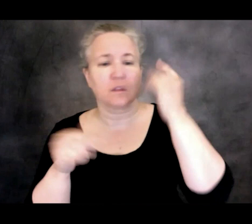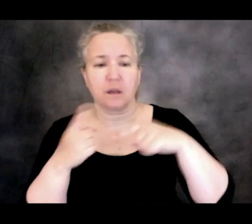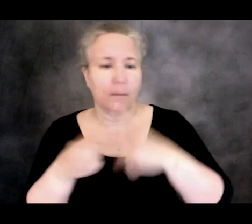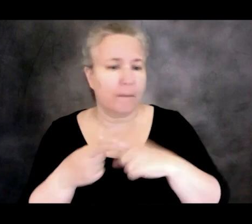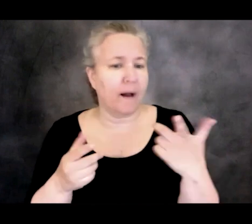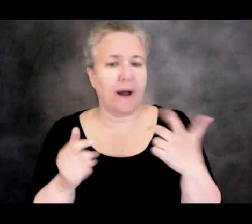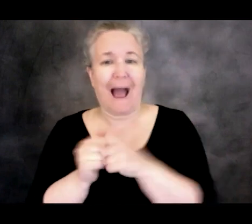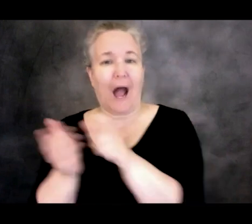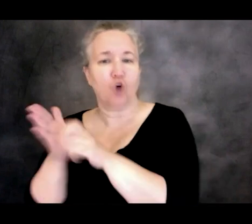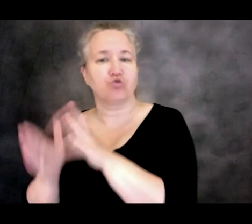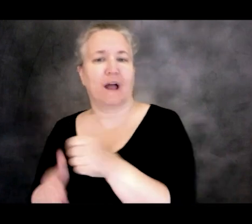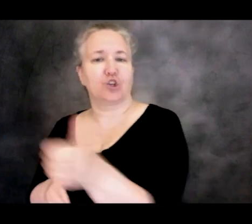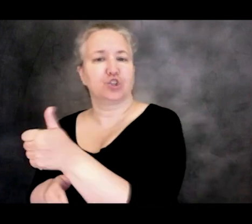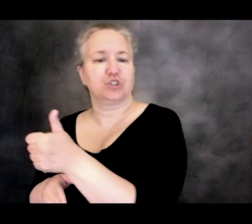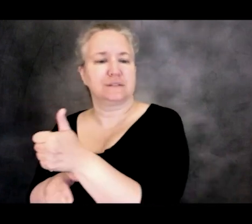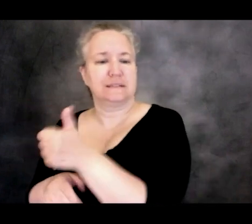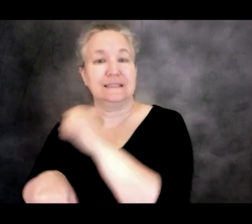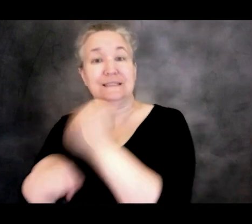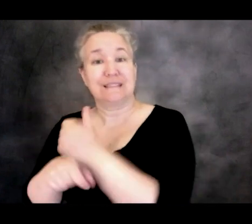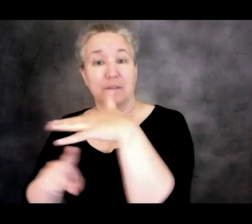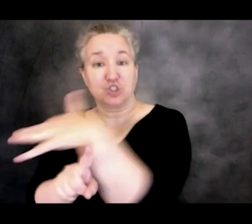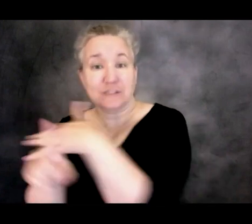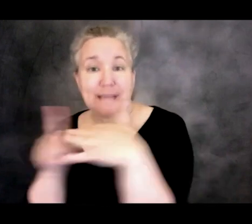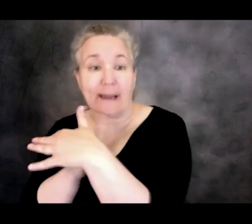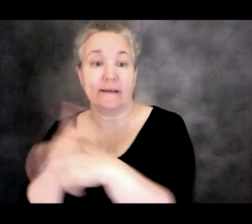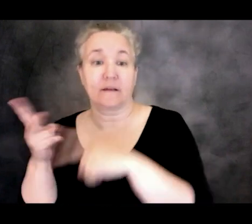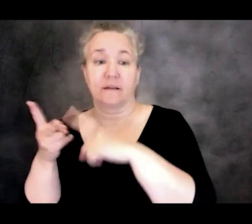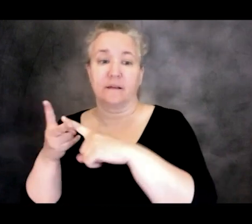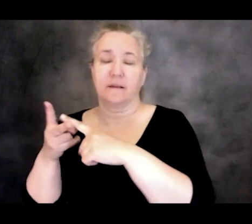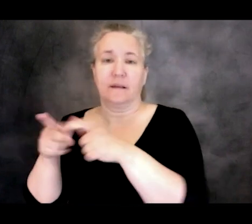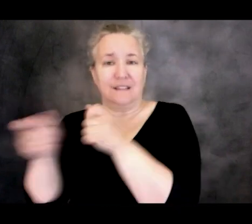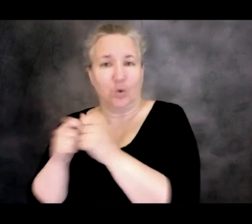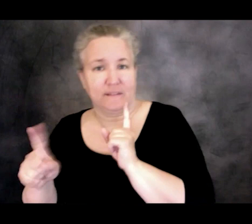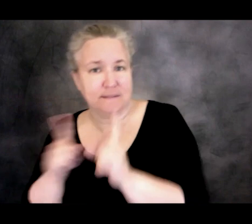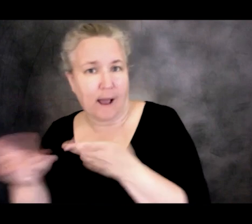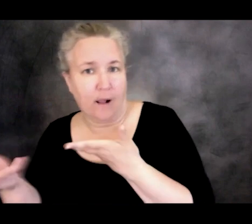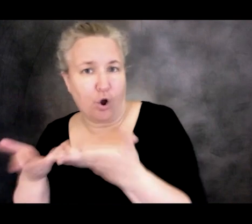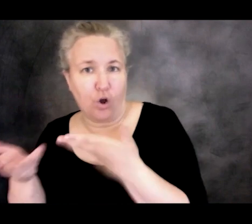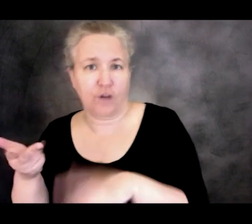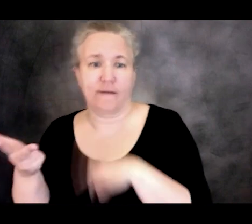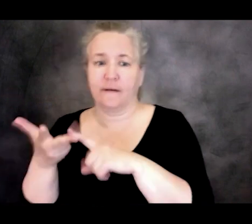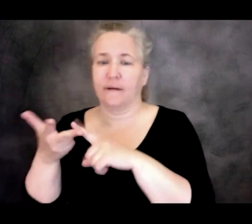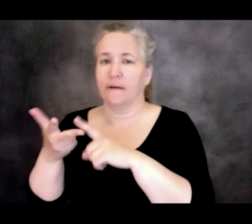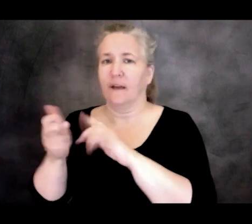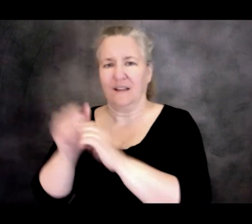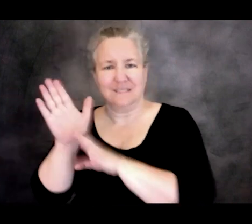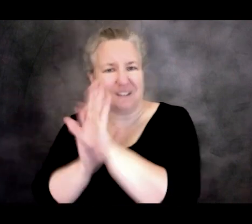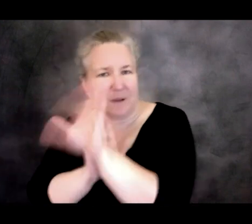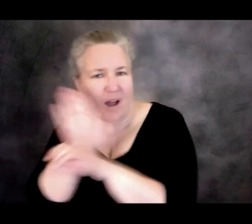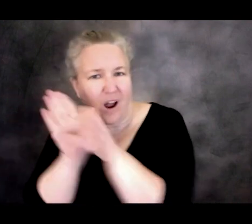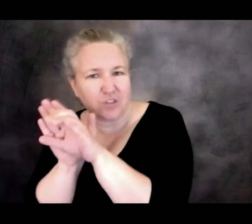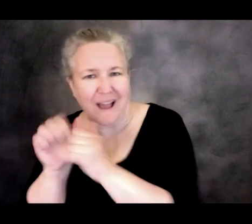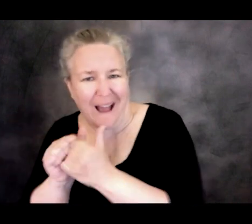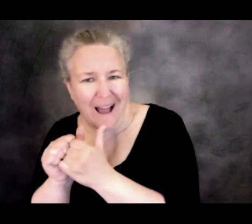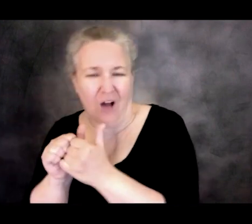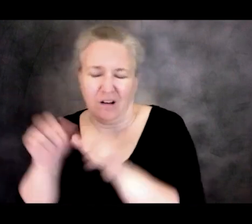how writers establish a setting, how writers deal with dialogue, how writers develop characters.